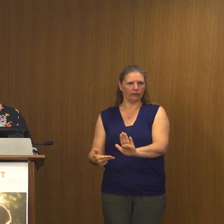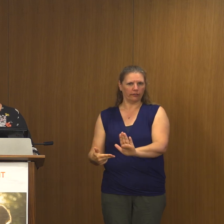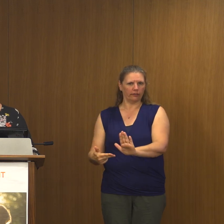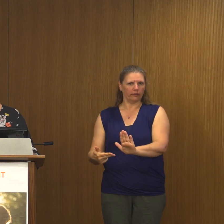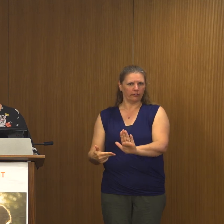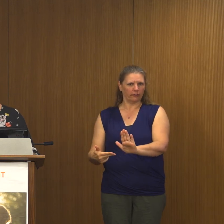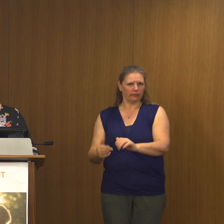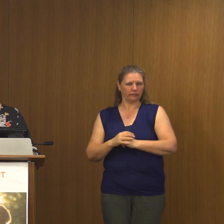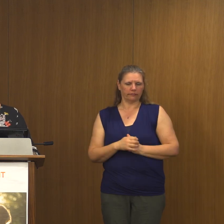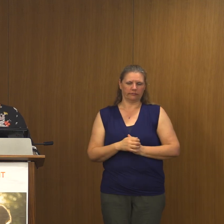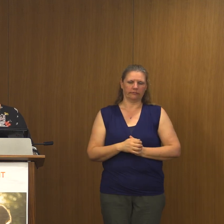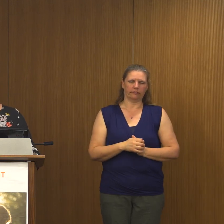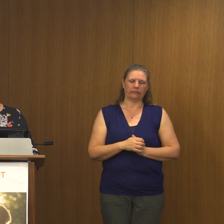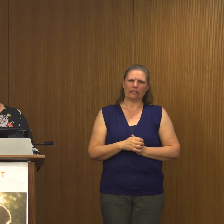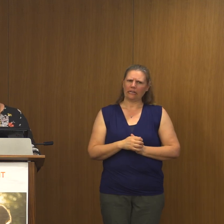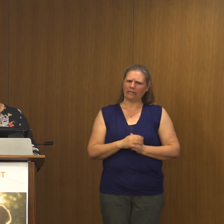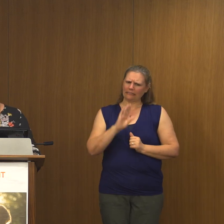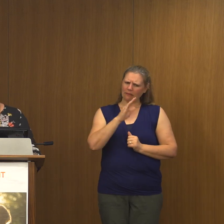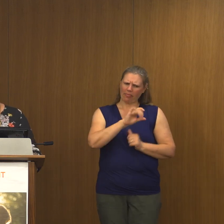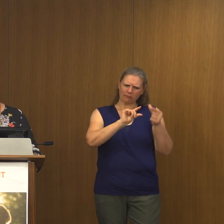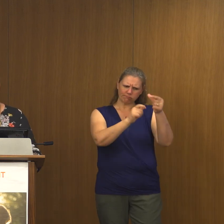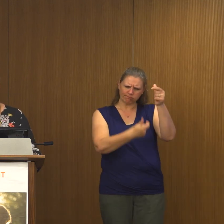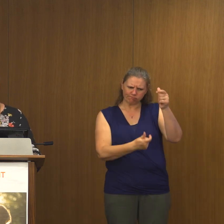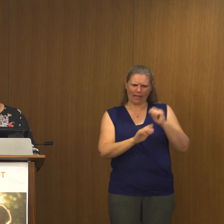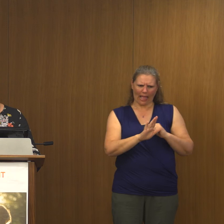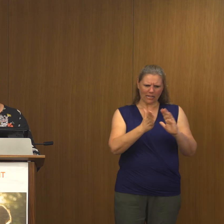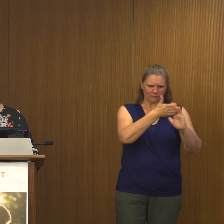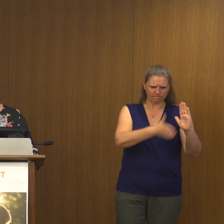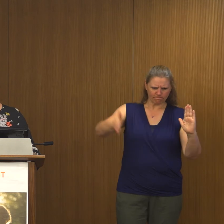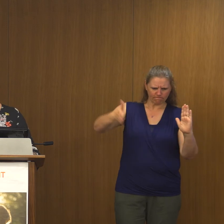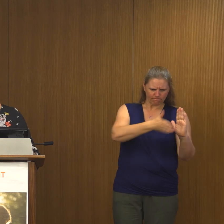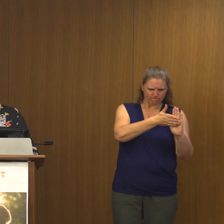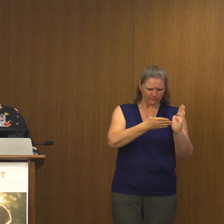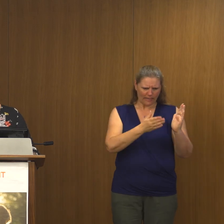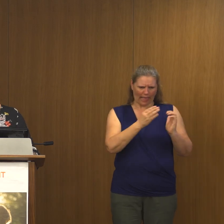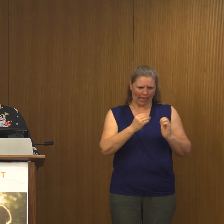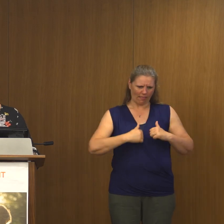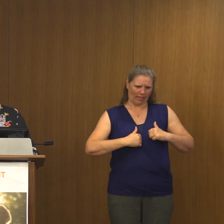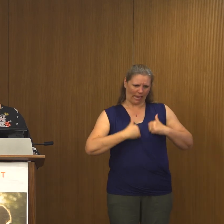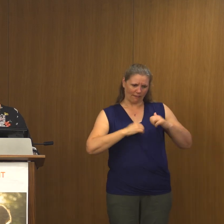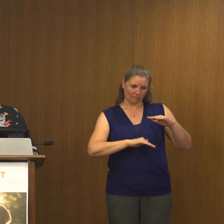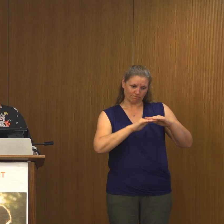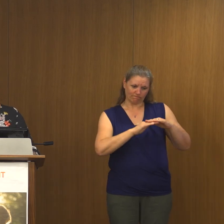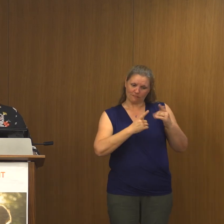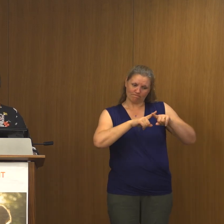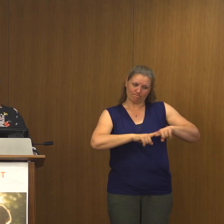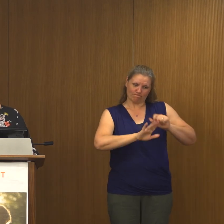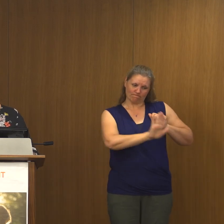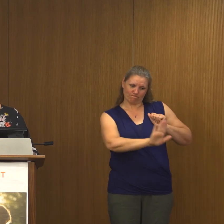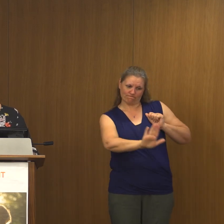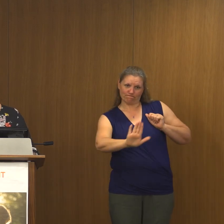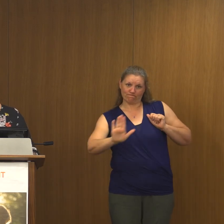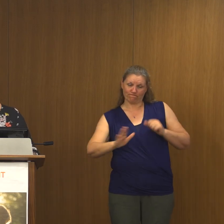incompatibility with life, but rather it falls on the spectrum of function and lifespan unique to the individual. In sharing